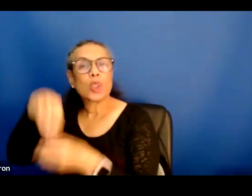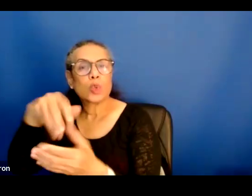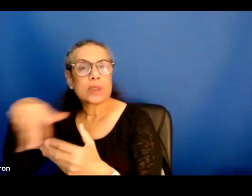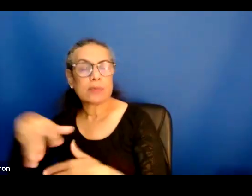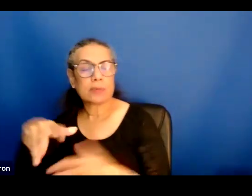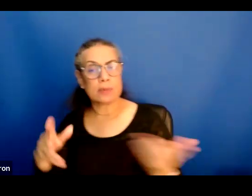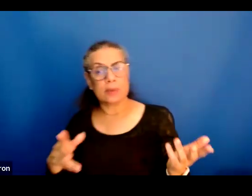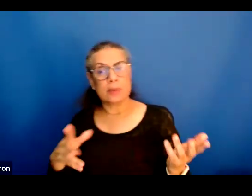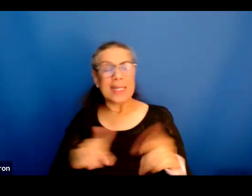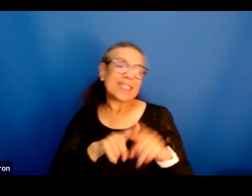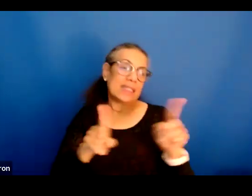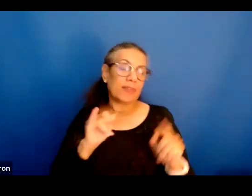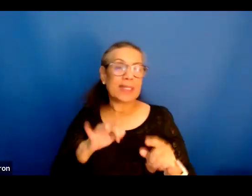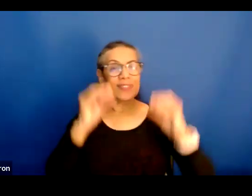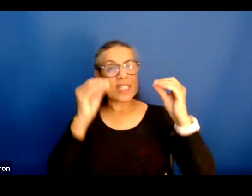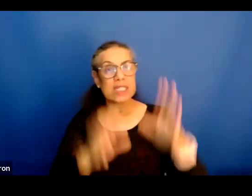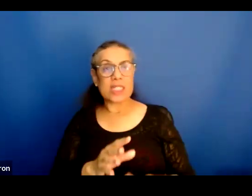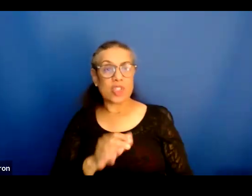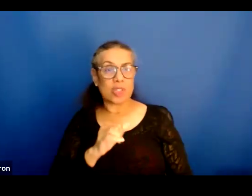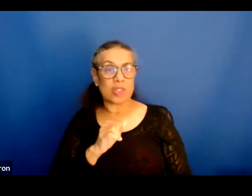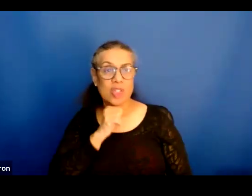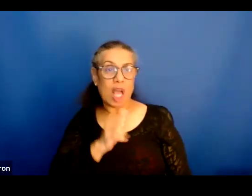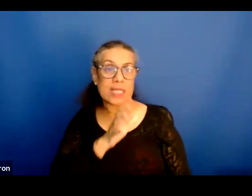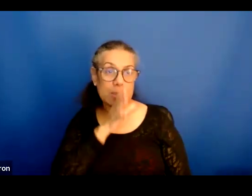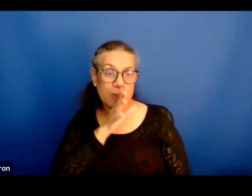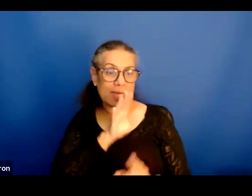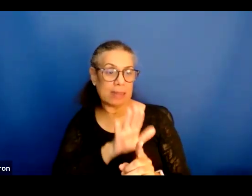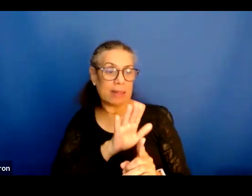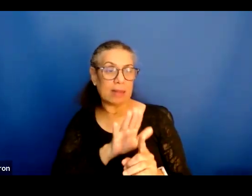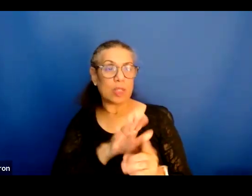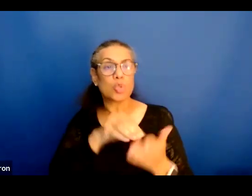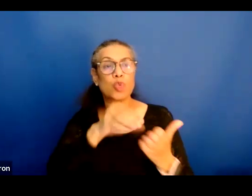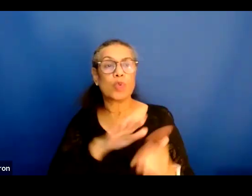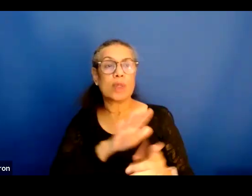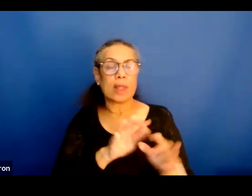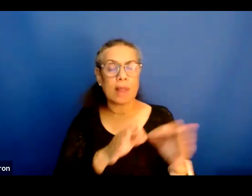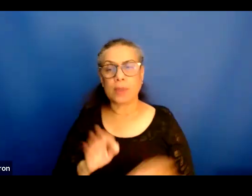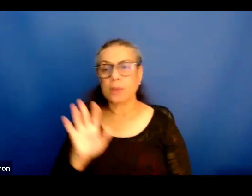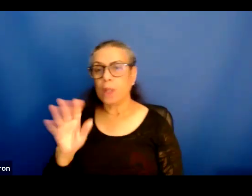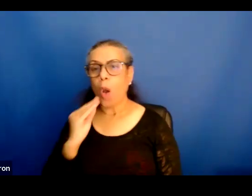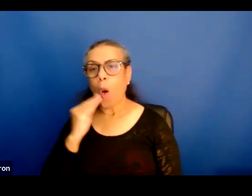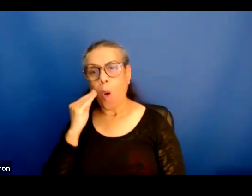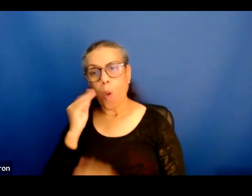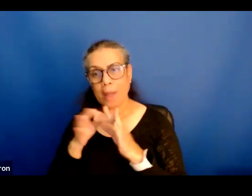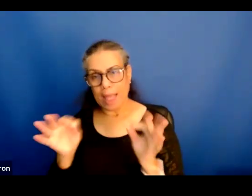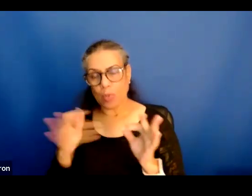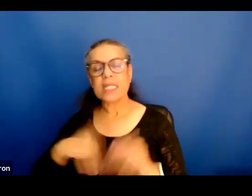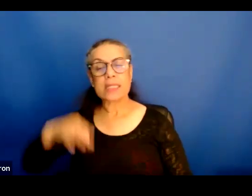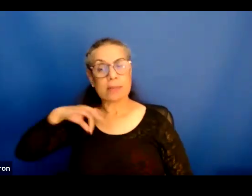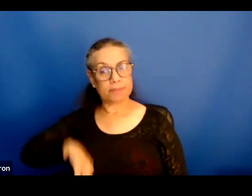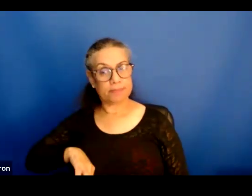teacher themselves did not speak the language of the students in their class? Home language should always be looked at as an